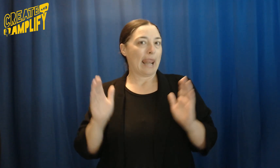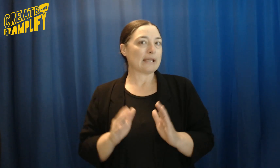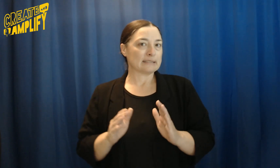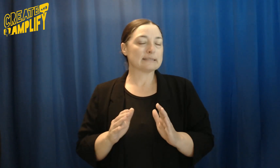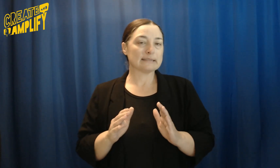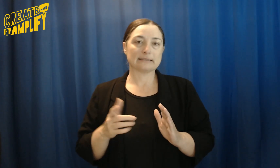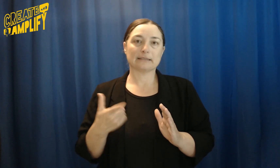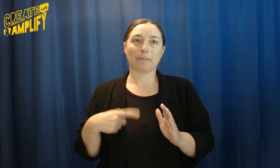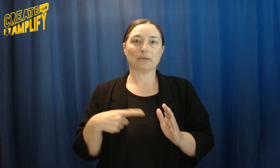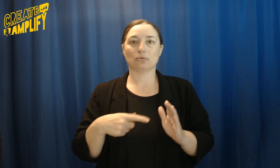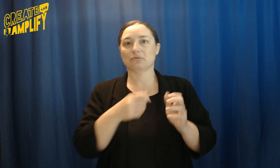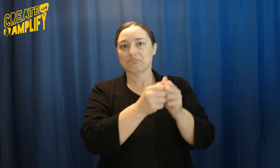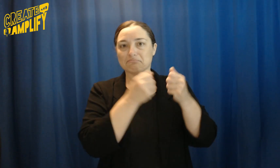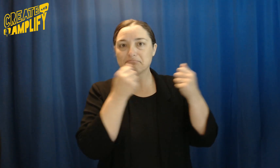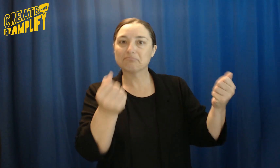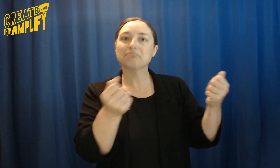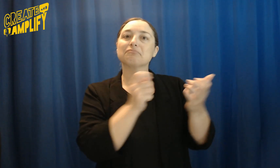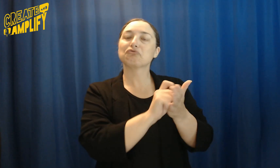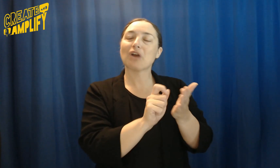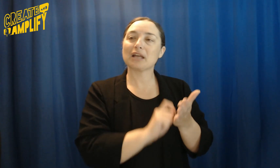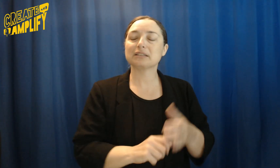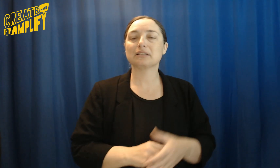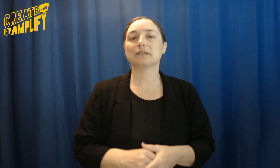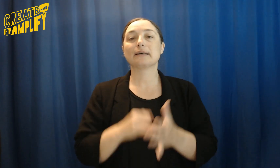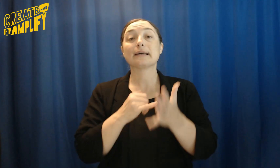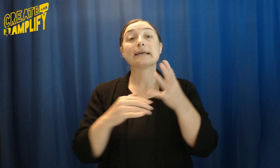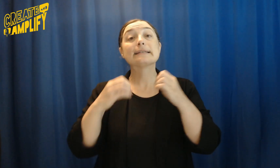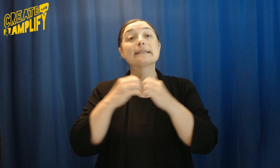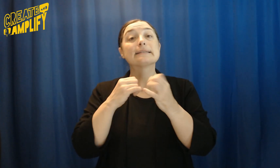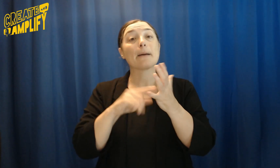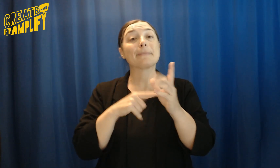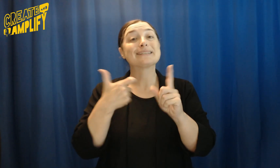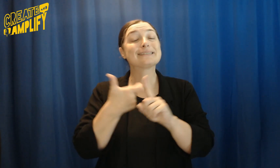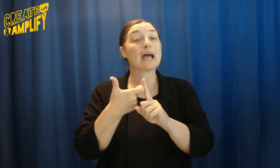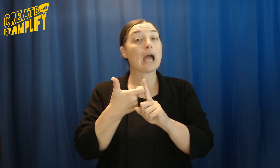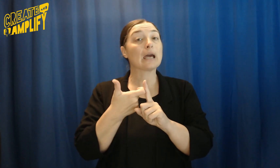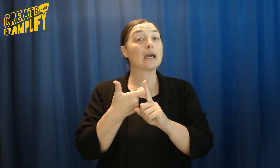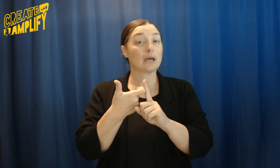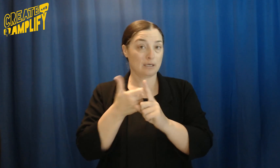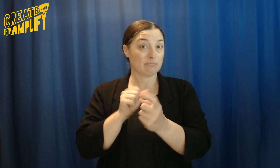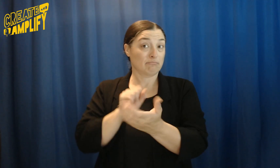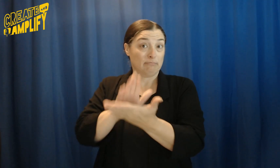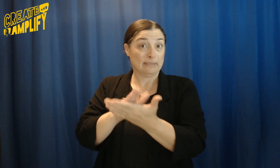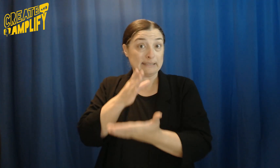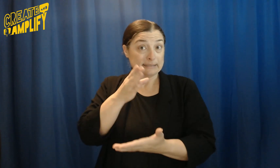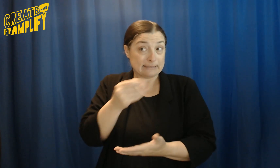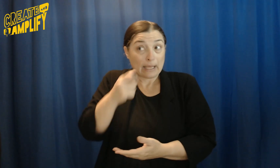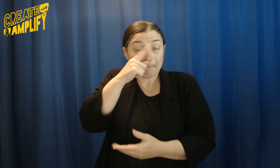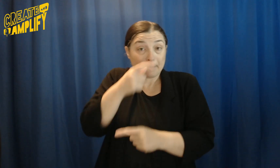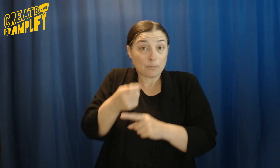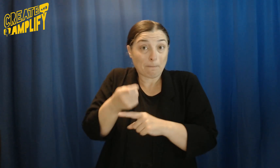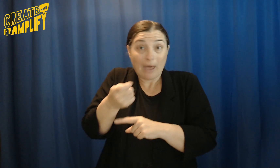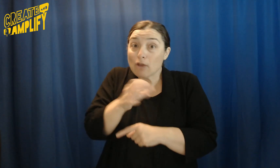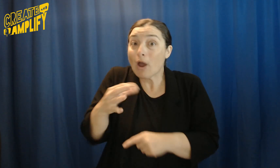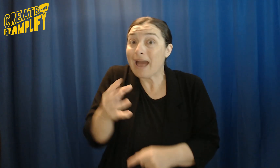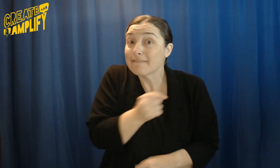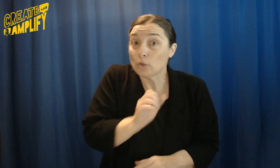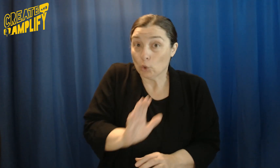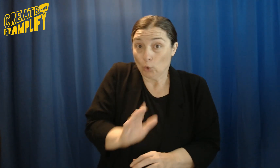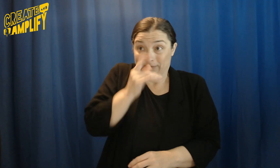Substack, people very generously will sign up for a paid version, which is not necessary. You can read it all for free. But those